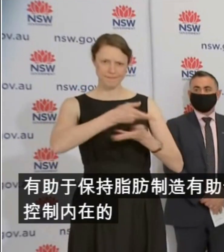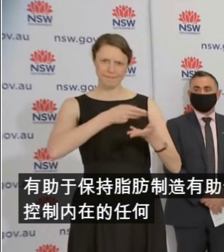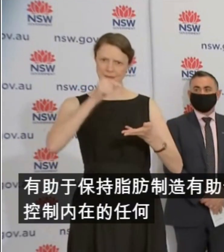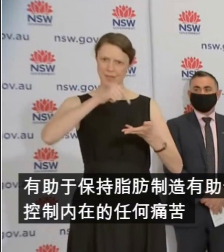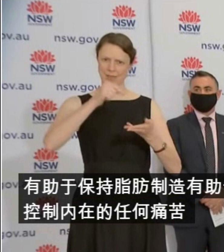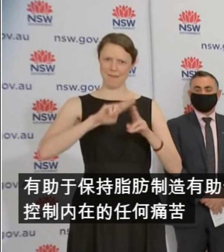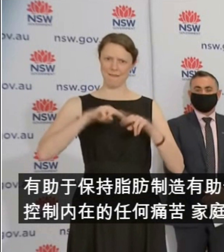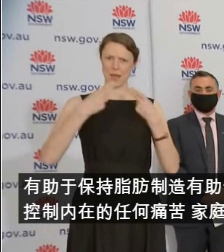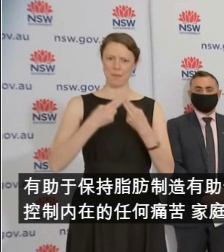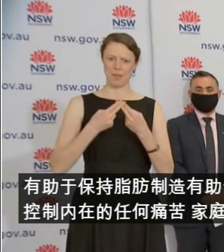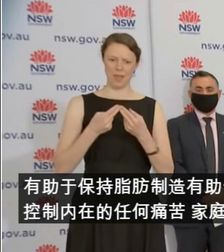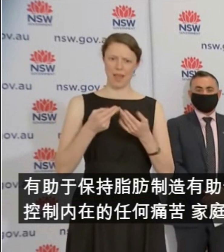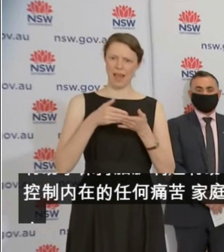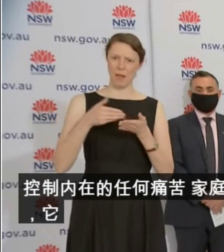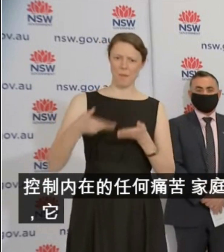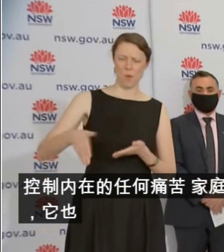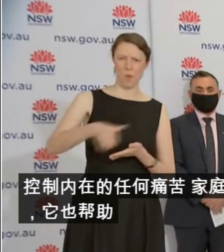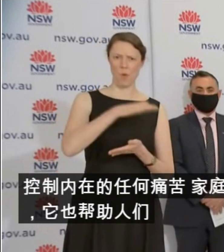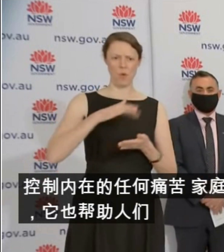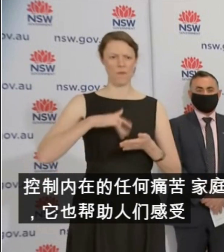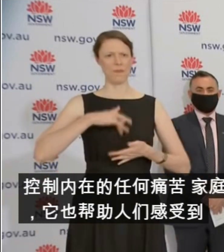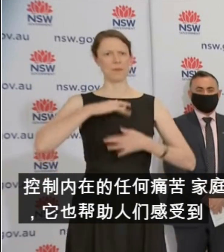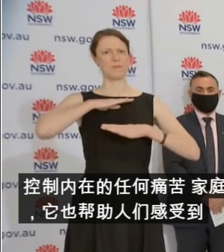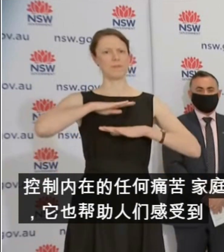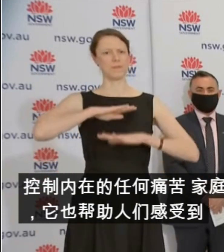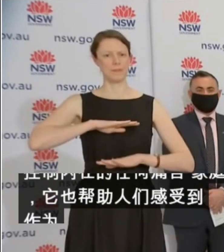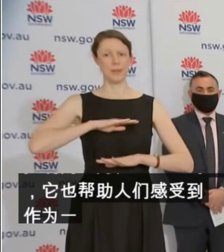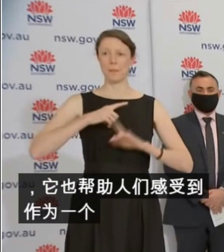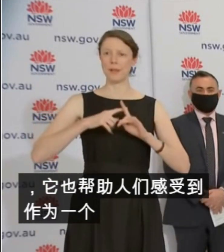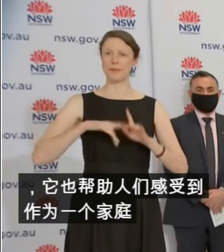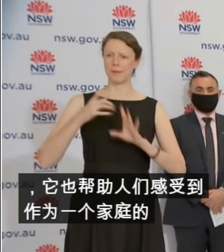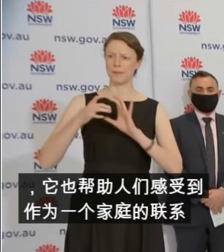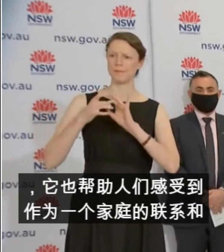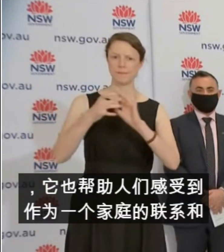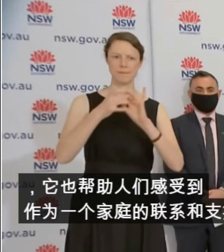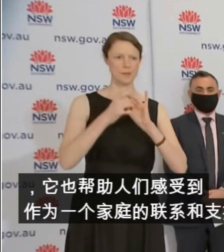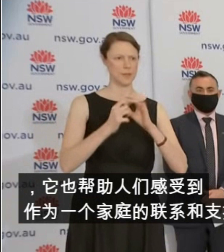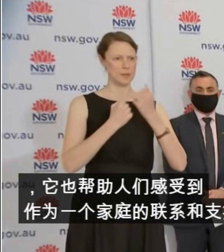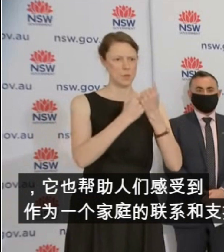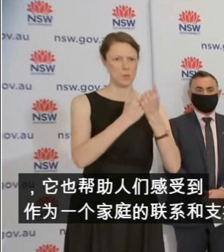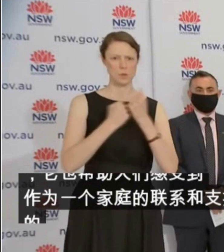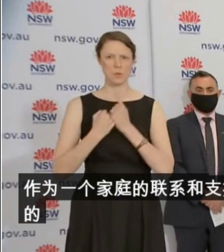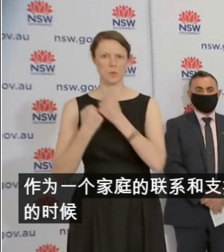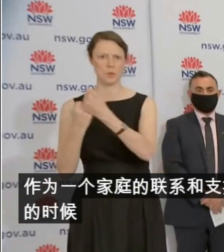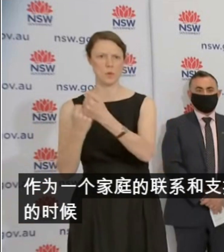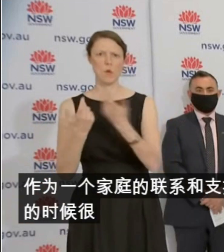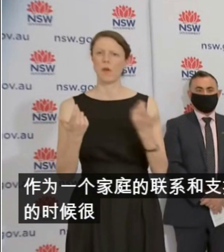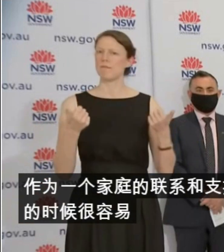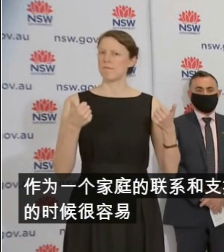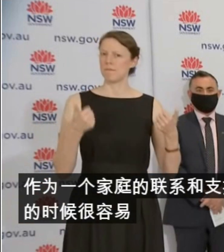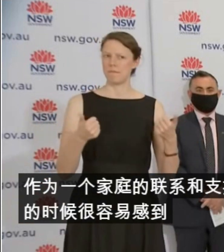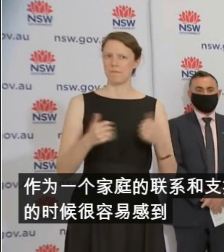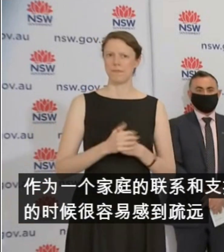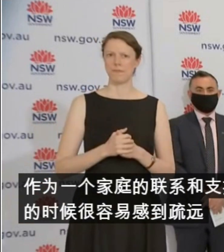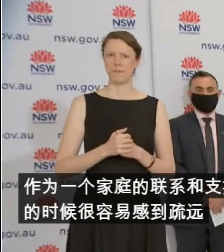any distress within the family, and it also helps people feel connected and supported as a family. And it's very, very easy to